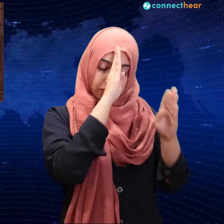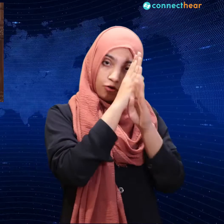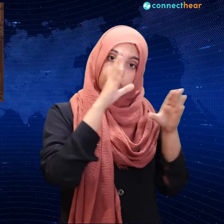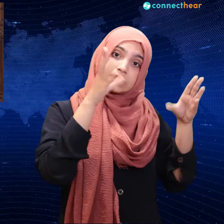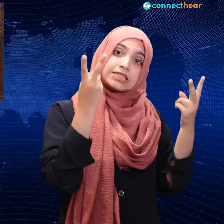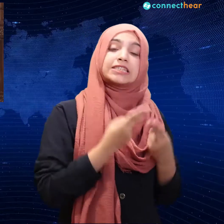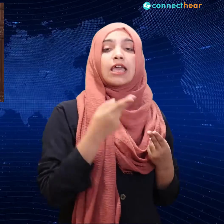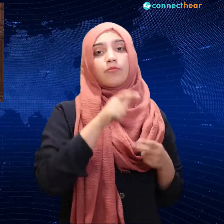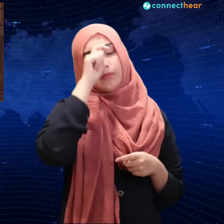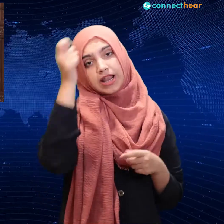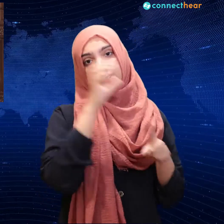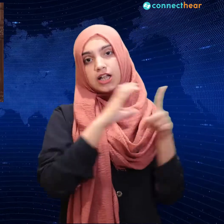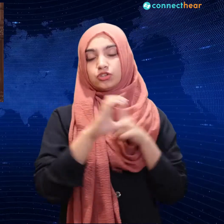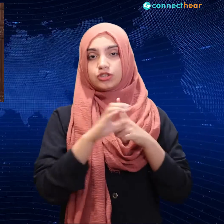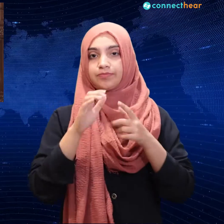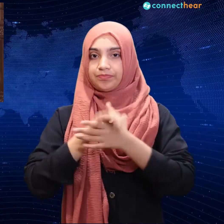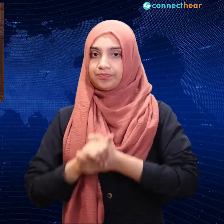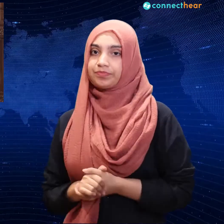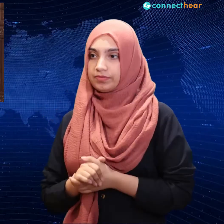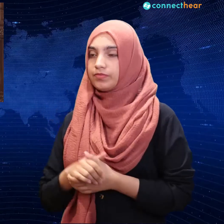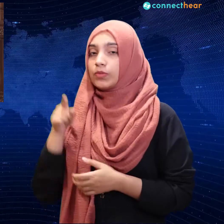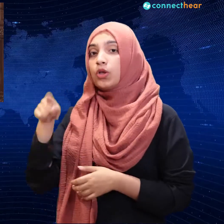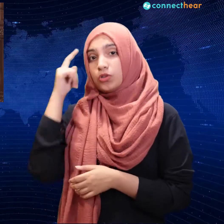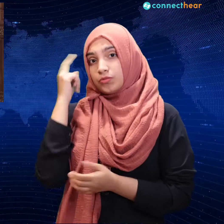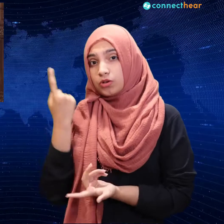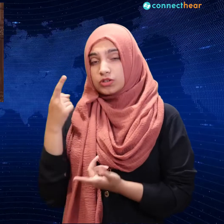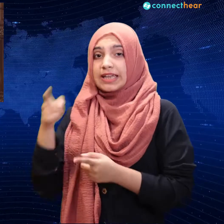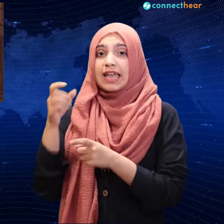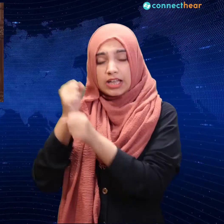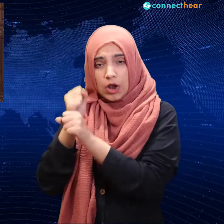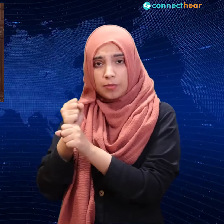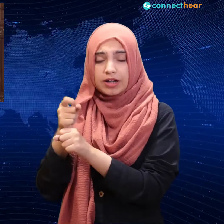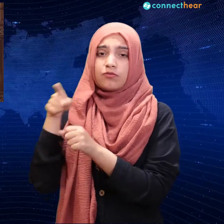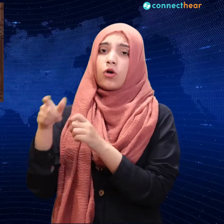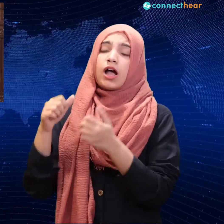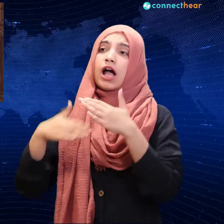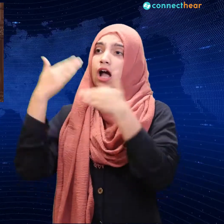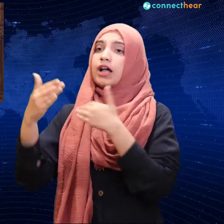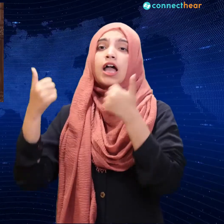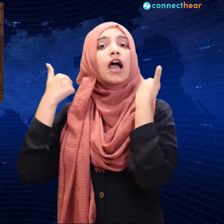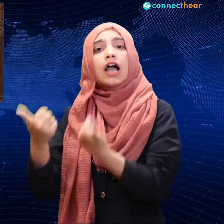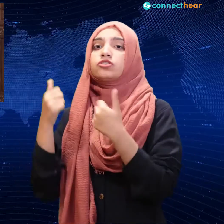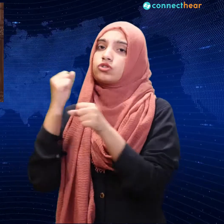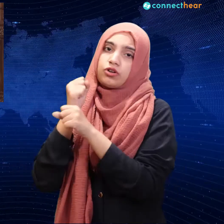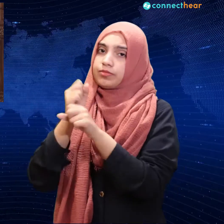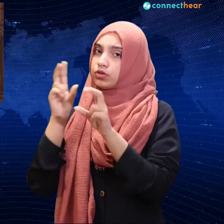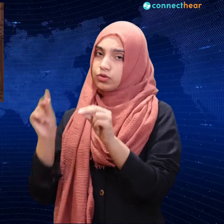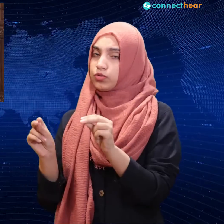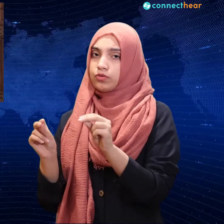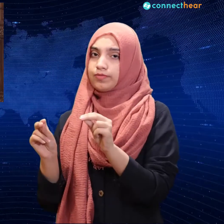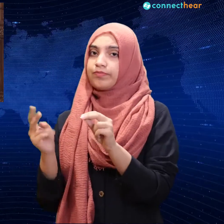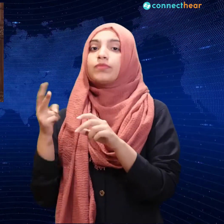This interim government is not an inclusive government. The concerns of